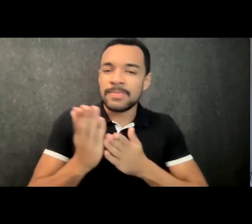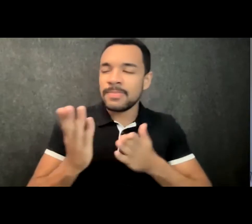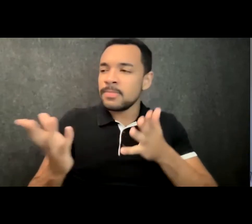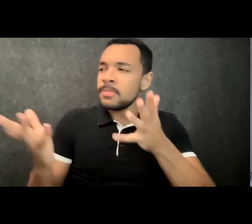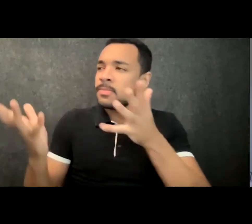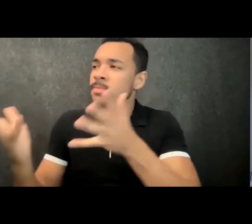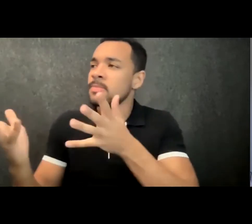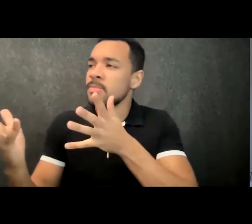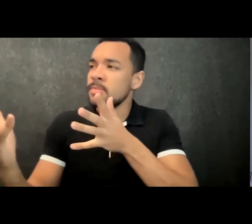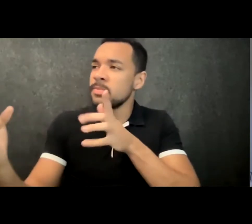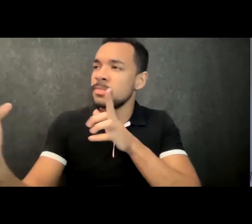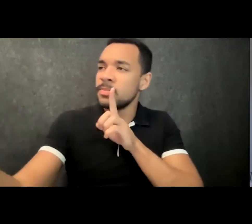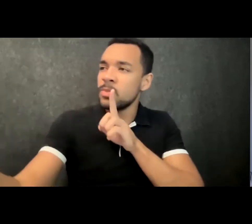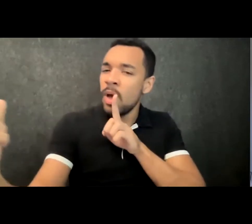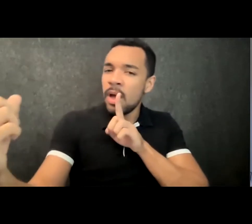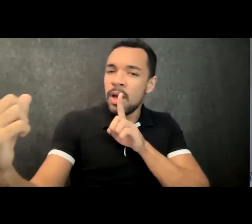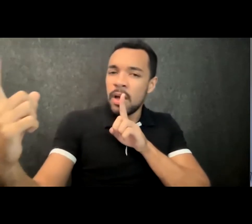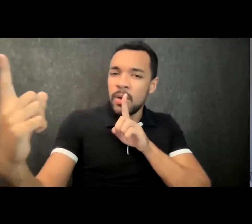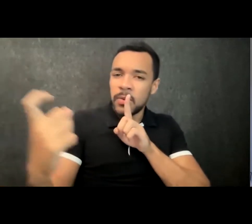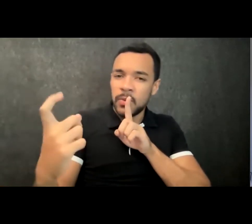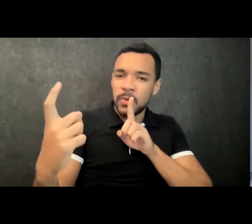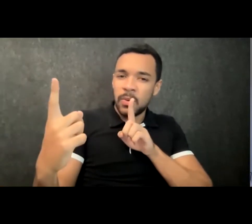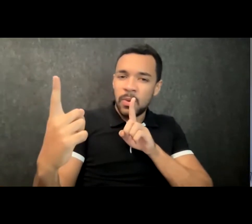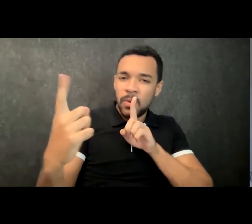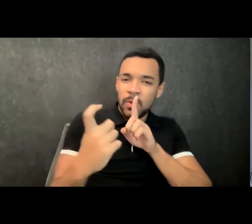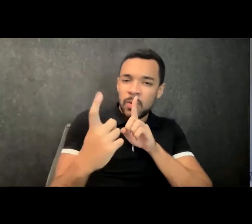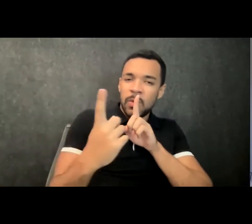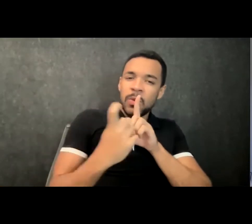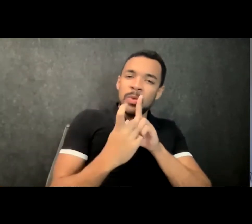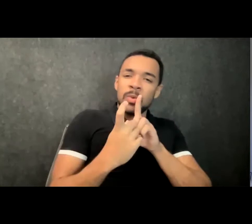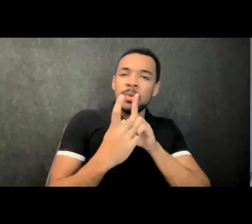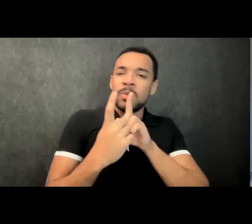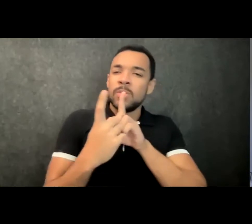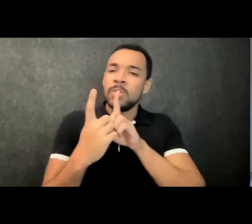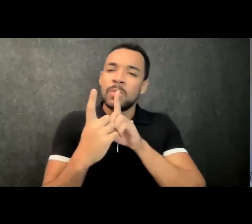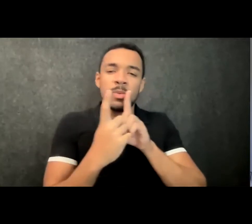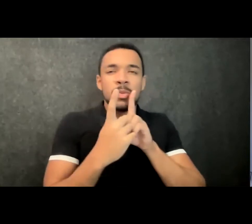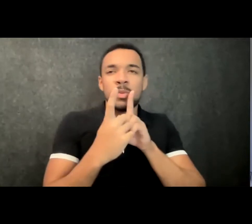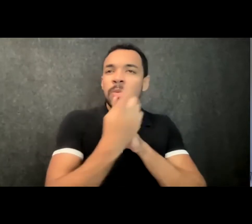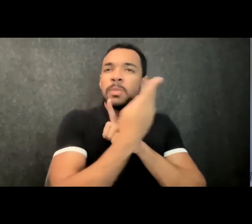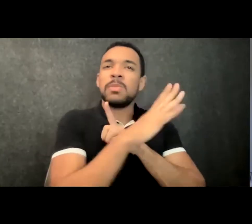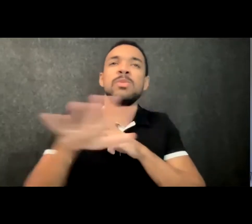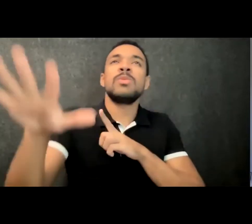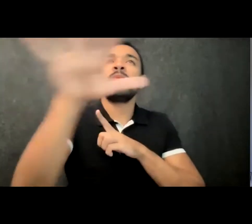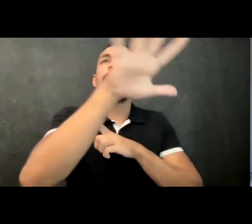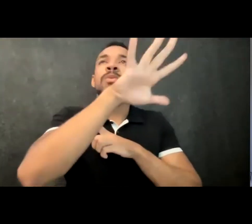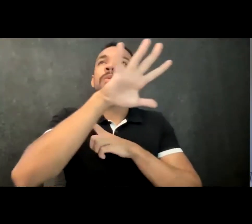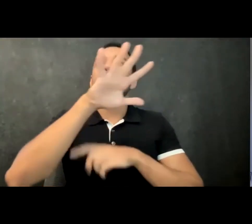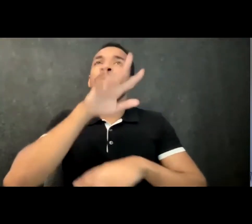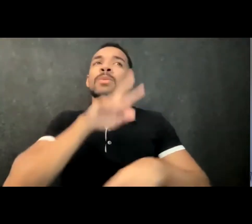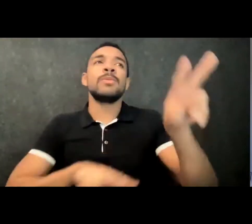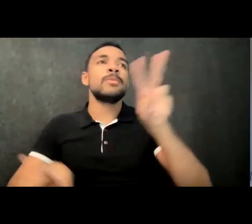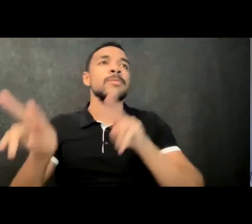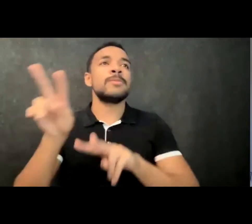me, walk to me and pull us into that blue abandon sweeping the sky.